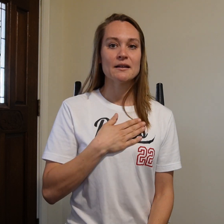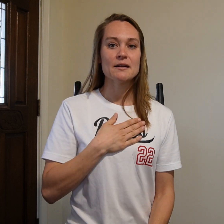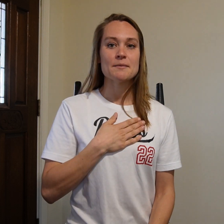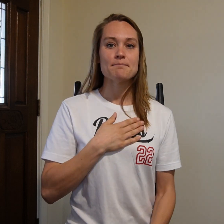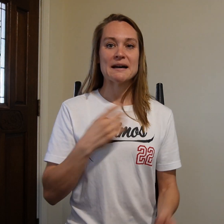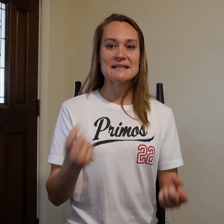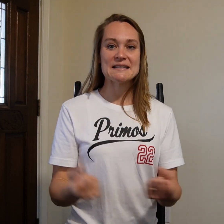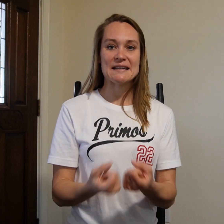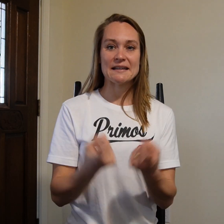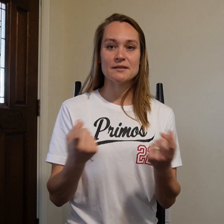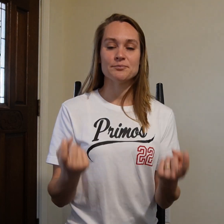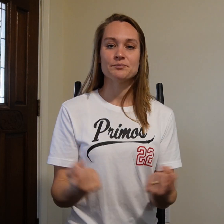my sin